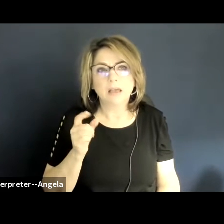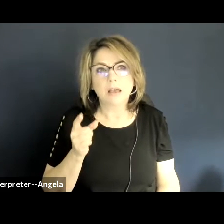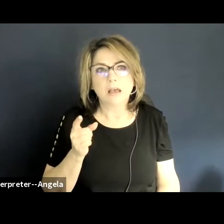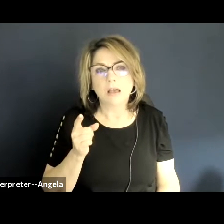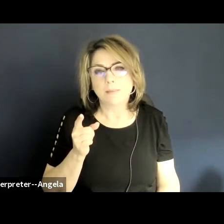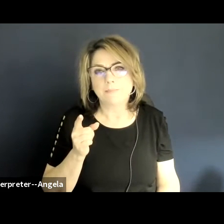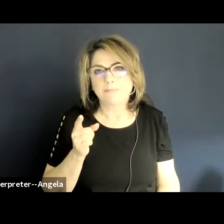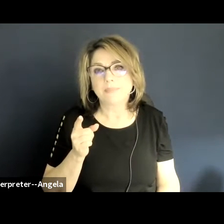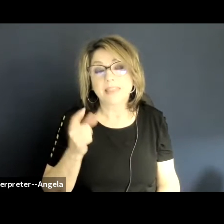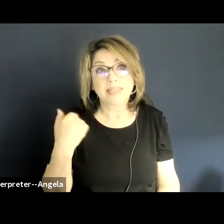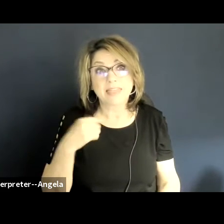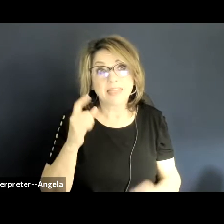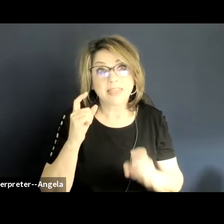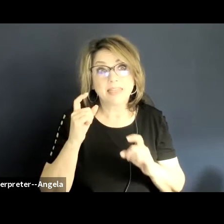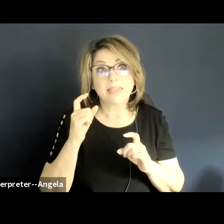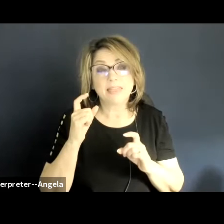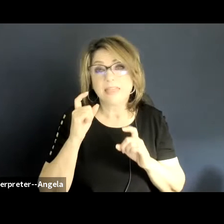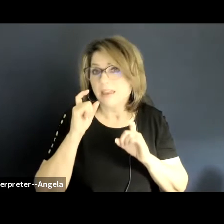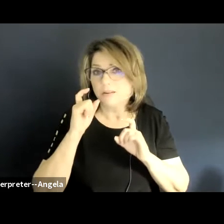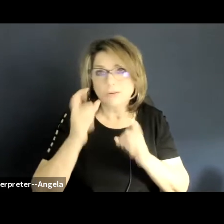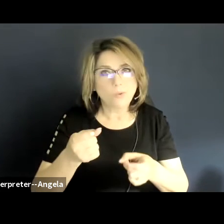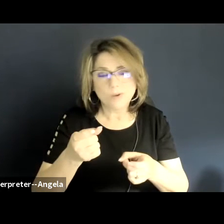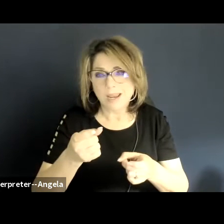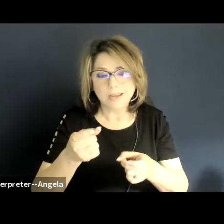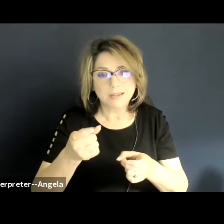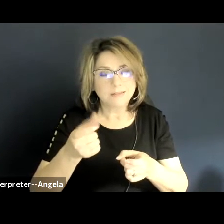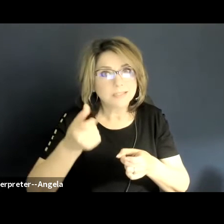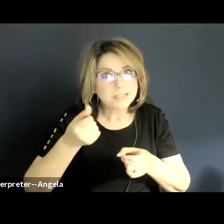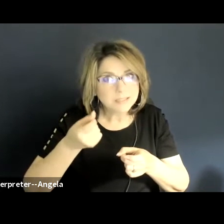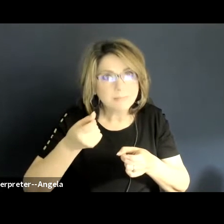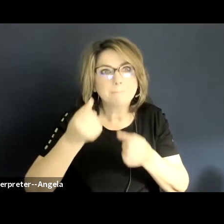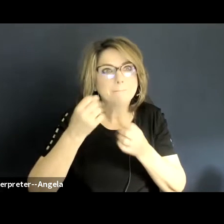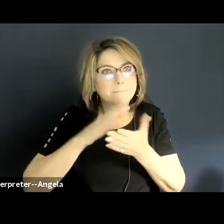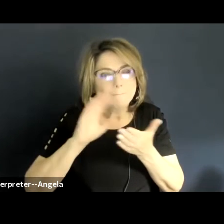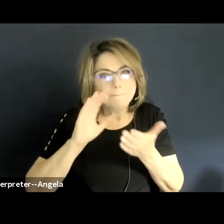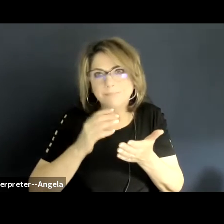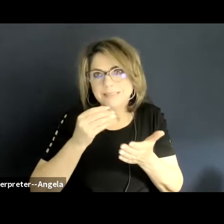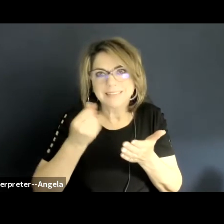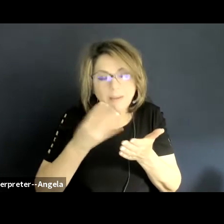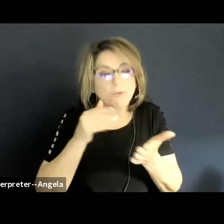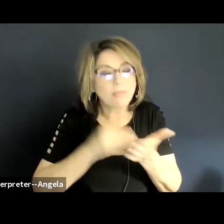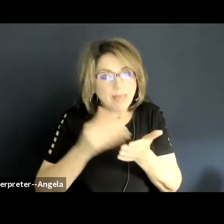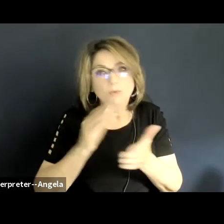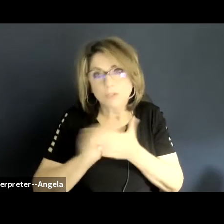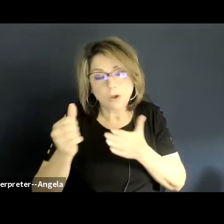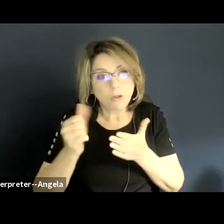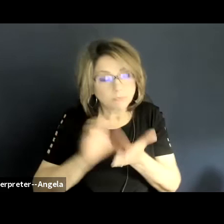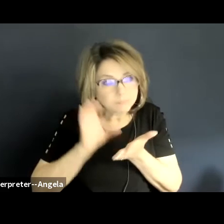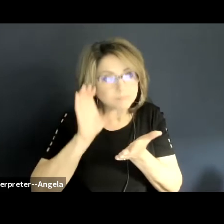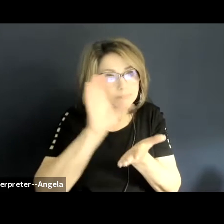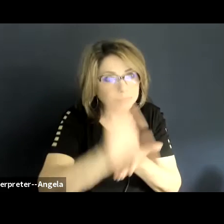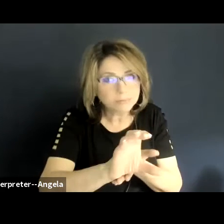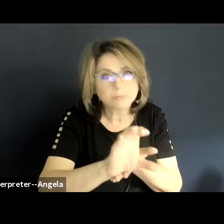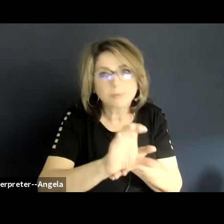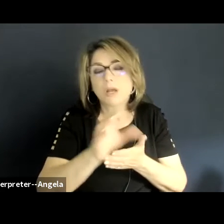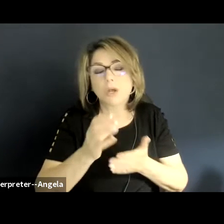several thousands of dollars to National Council on Independent Living to address this issue within